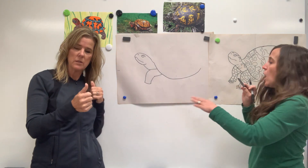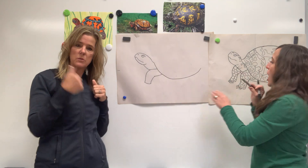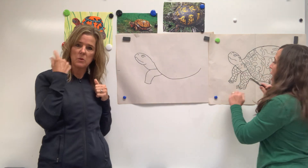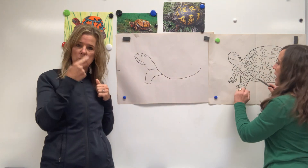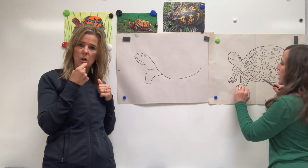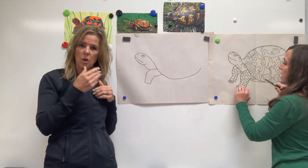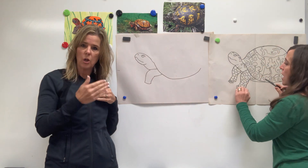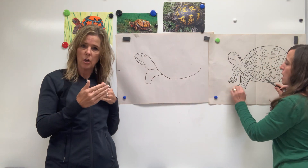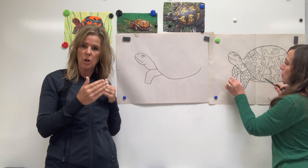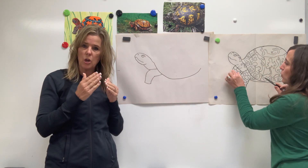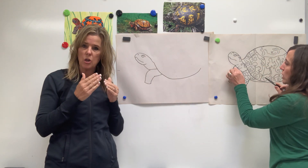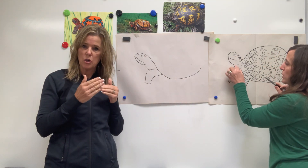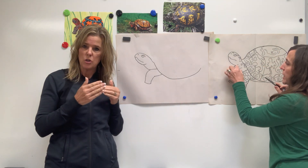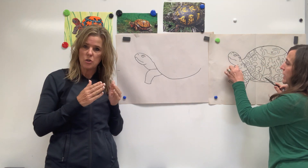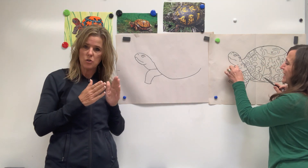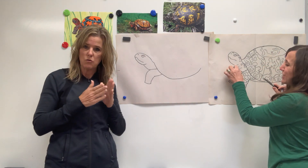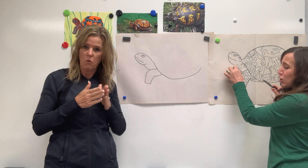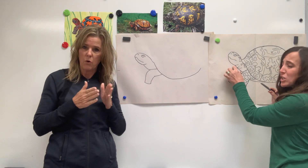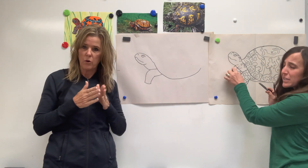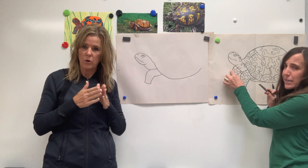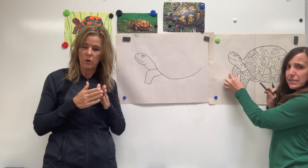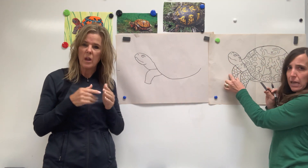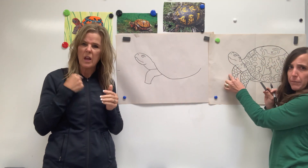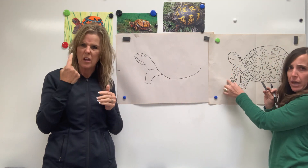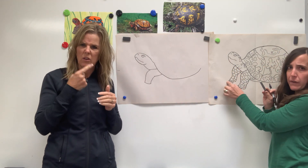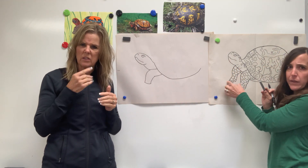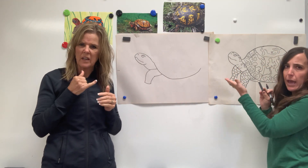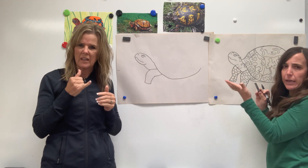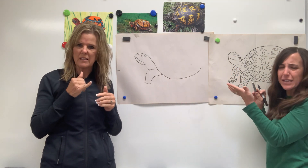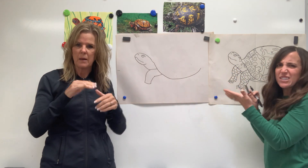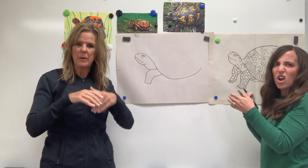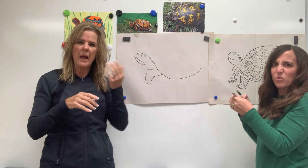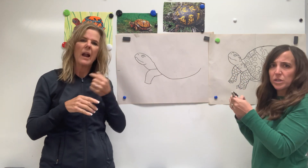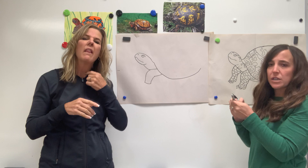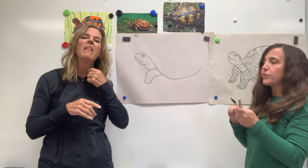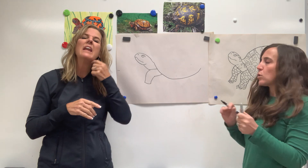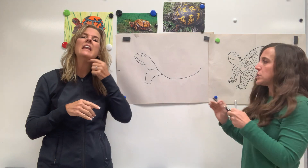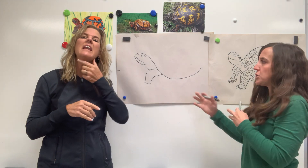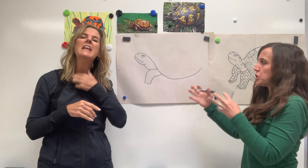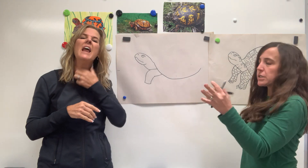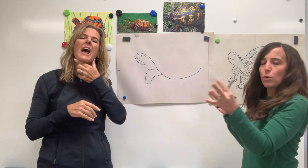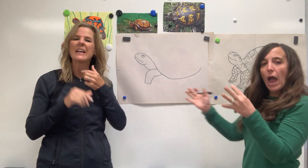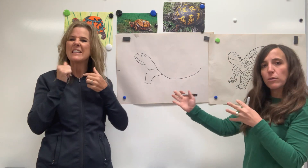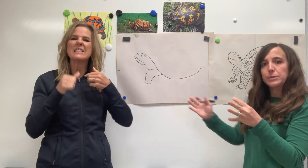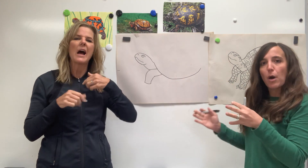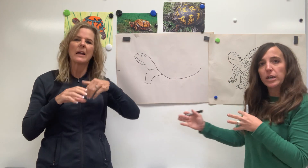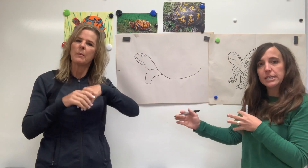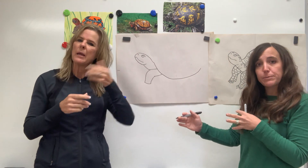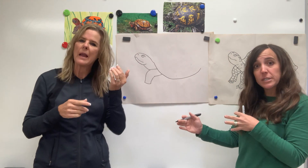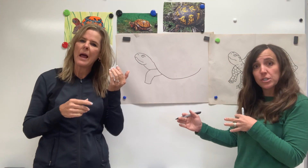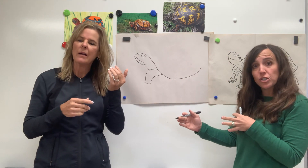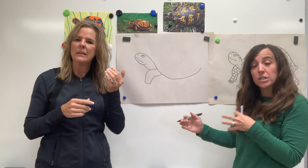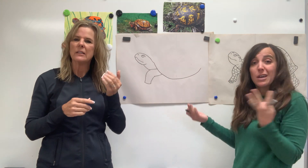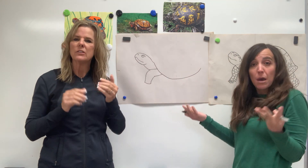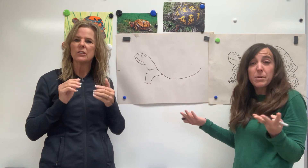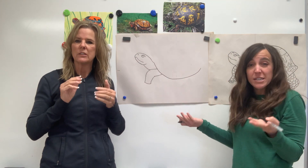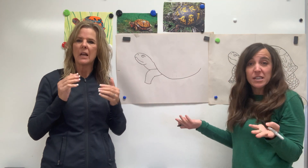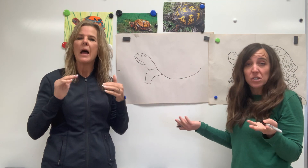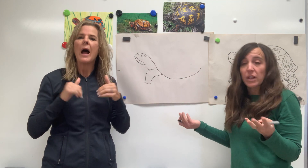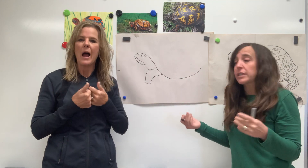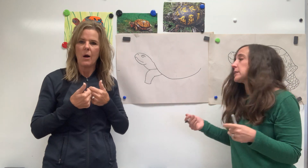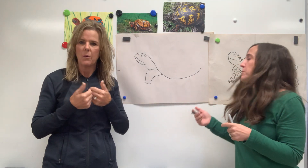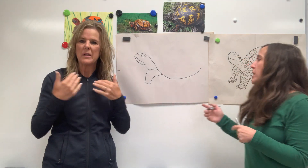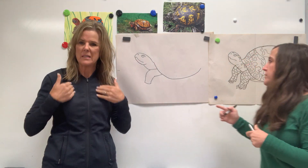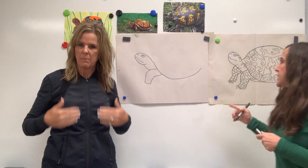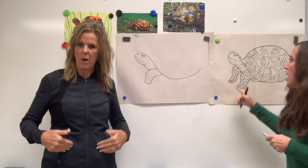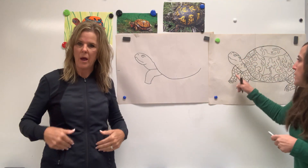shorter. And we're gonna make it looks like it's coming out of the neck. It's not really, of course, it's just how his body is positioned, but it